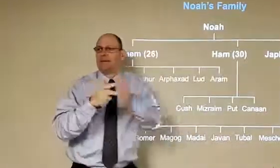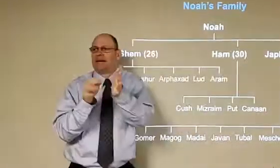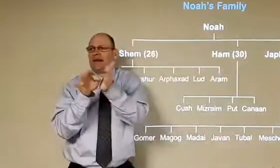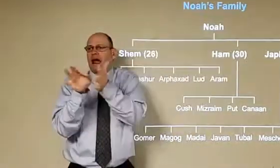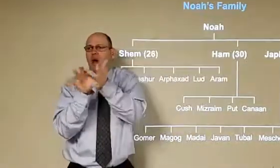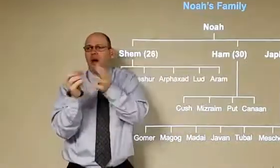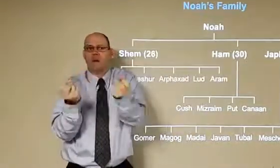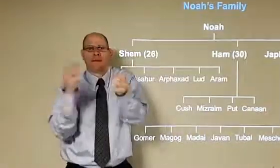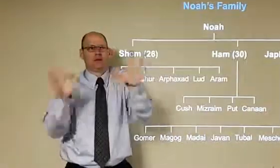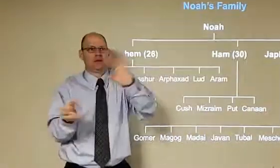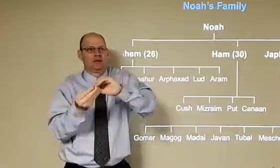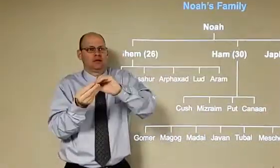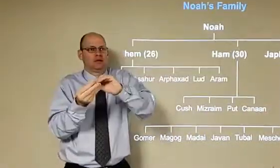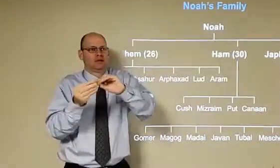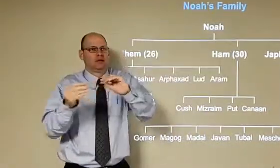Japheth.